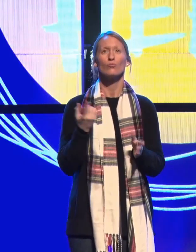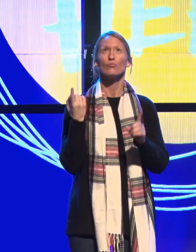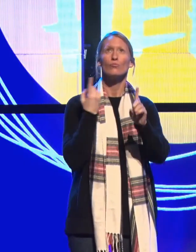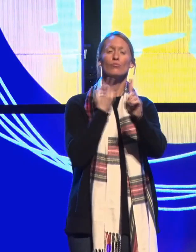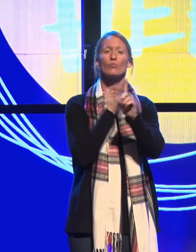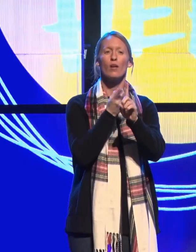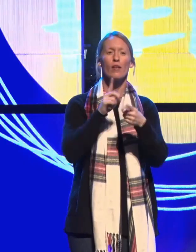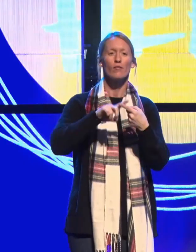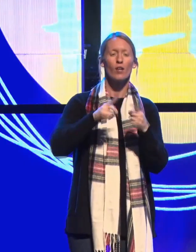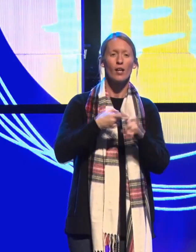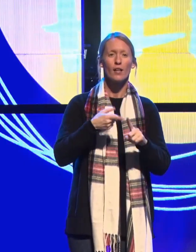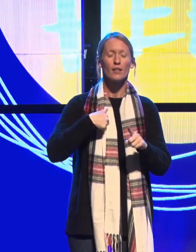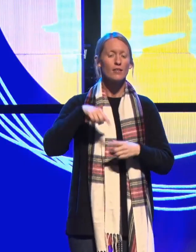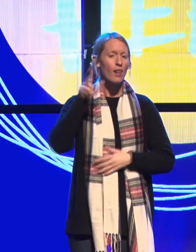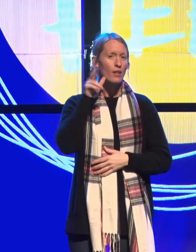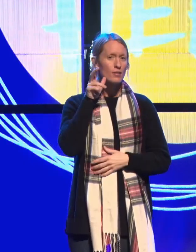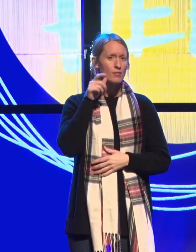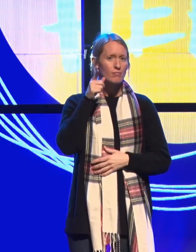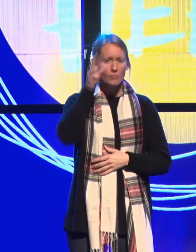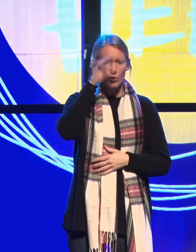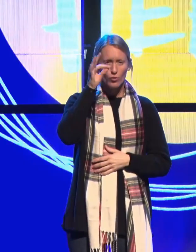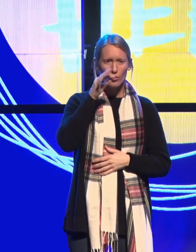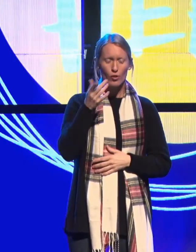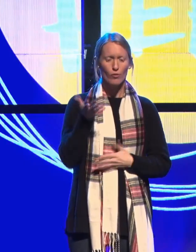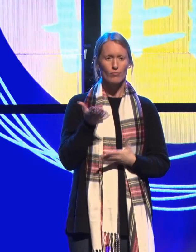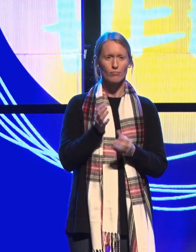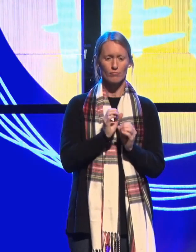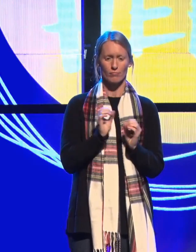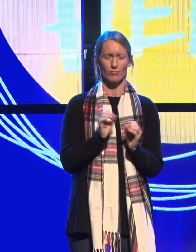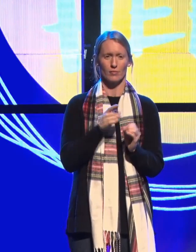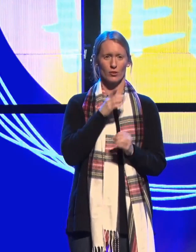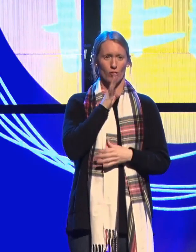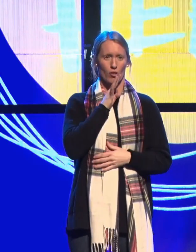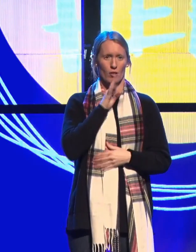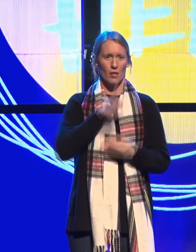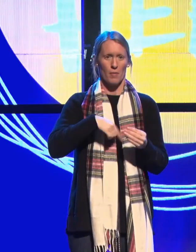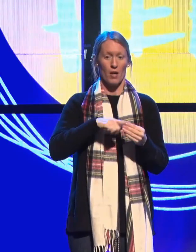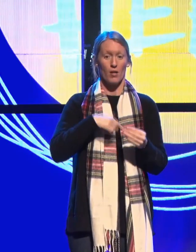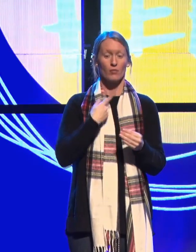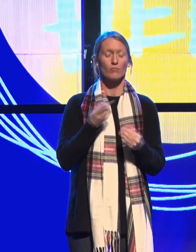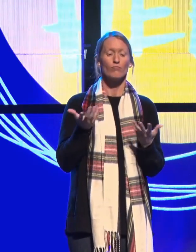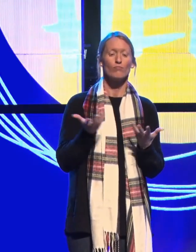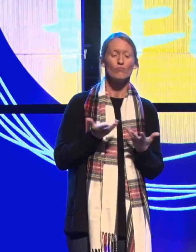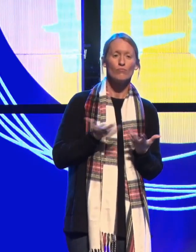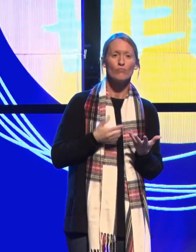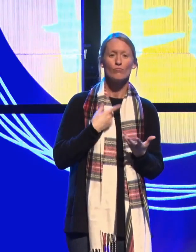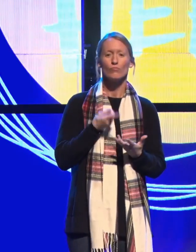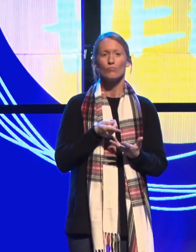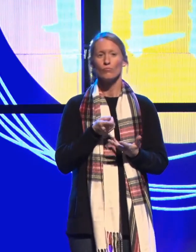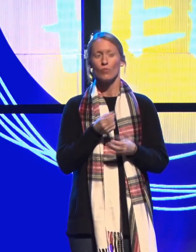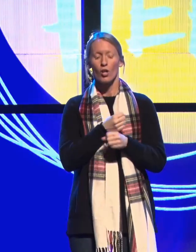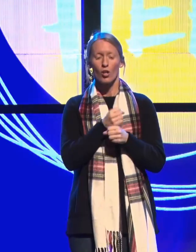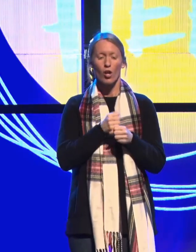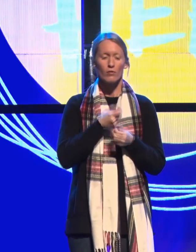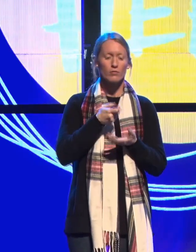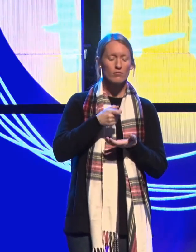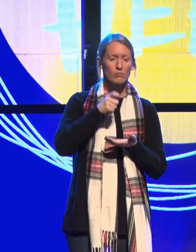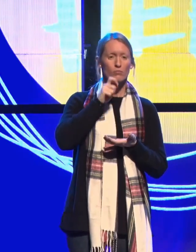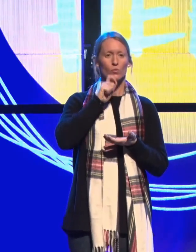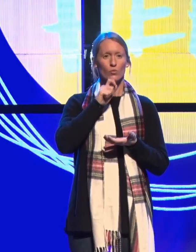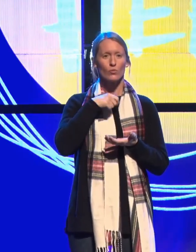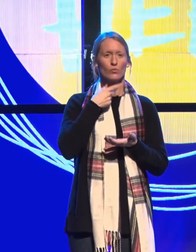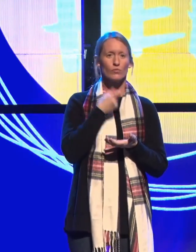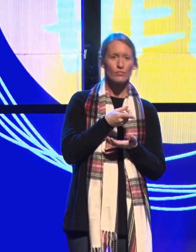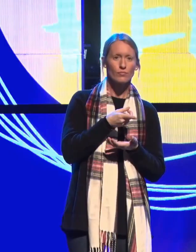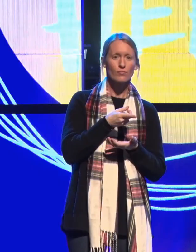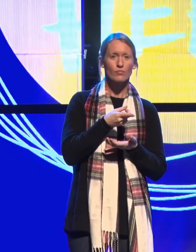to listen to you. They don't know anything about what you're talking about, but they're going to be your friend and hang out, and they'll sip on the coffee while you talk about something you're working on and a